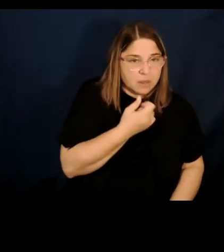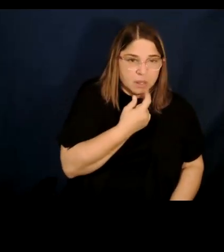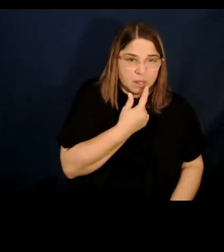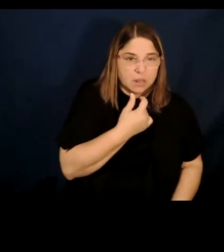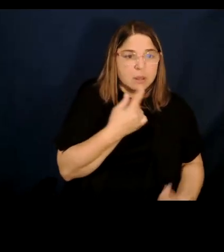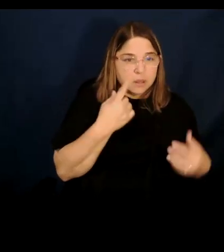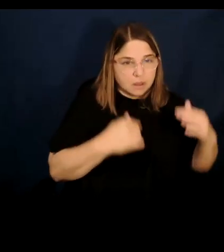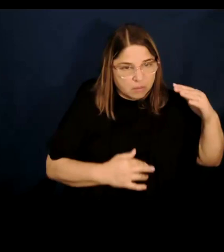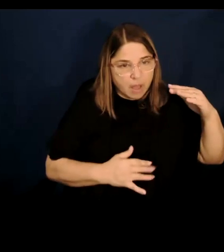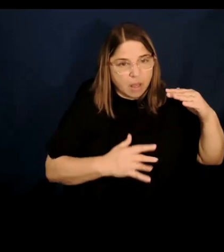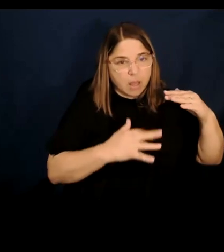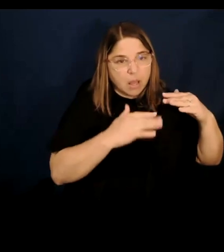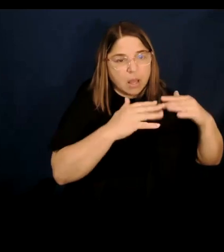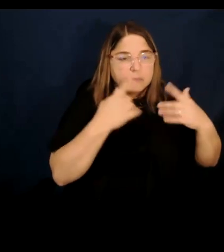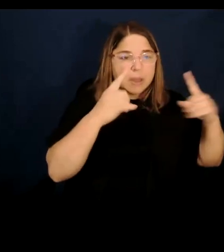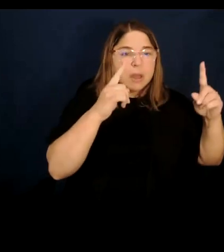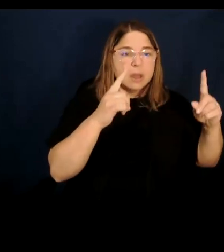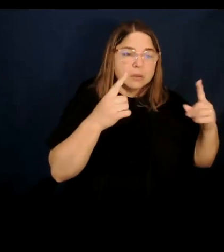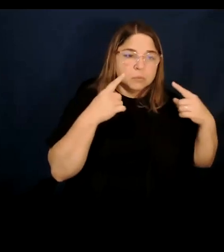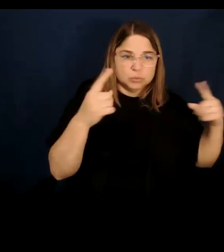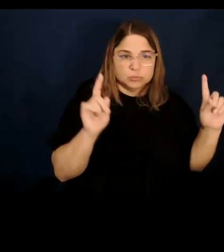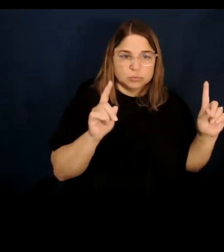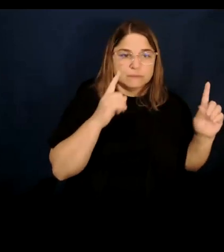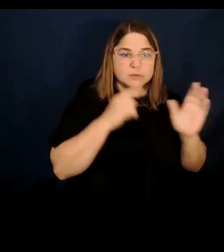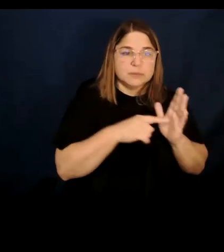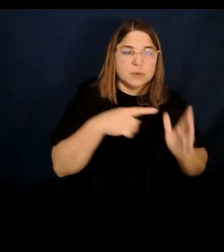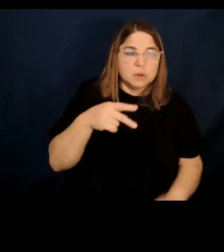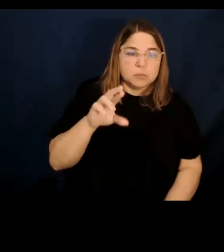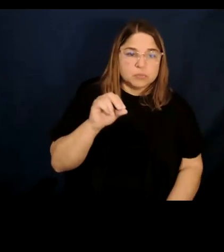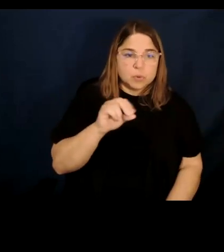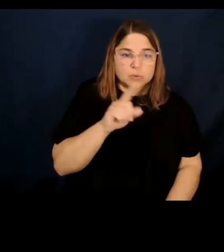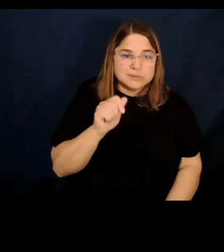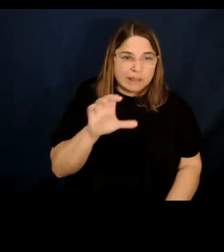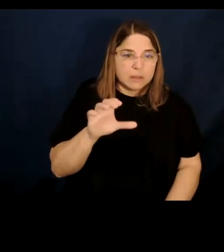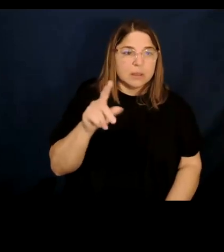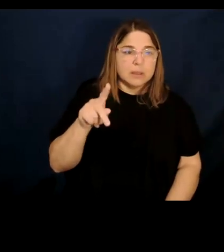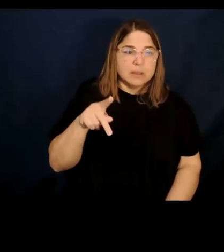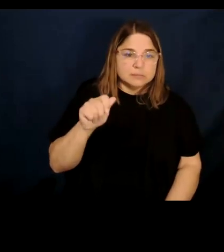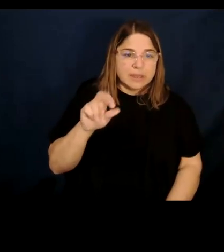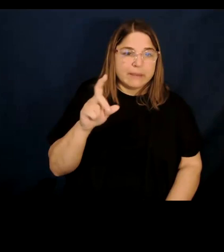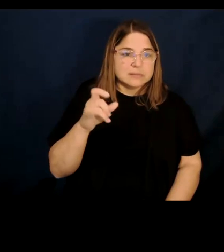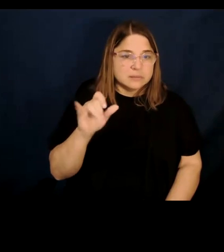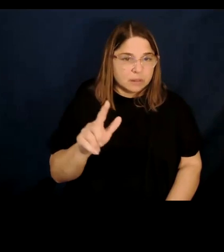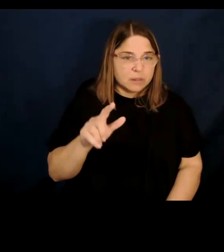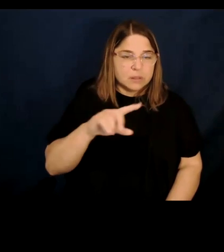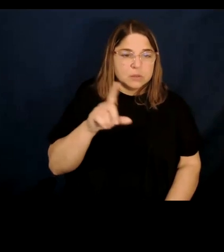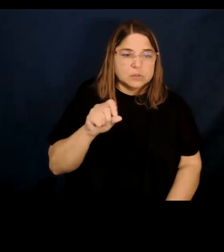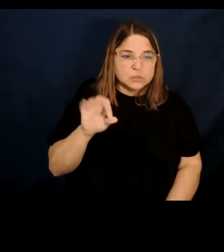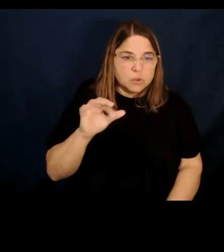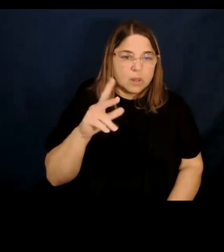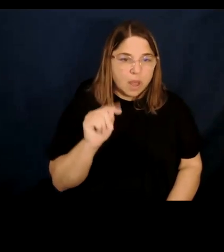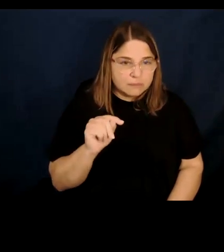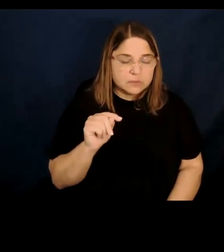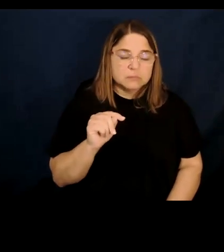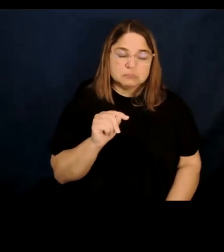outcome. For example, drugs like Prozac, Paxil, Zoloft, often used for depression, usually require a week